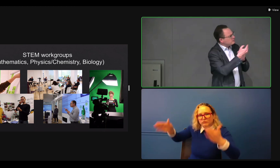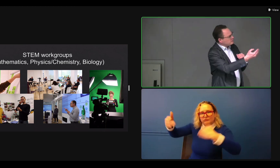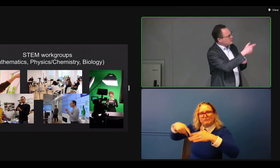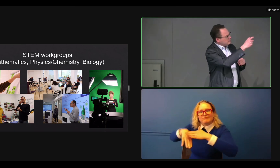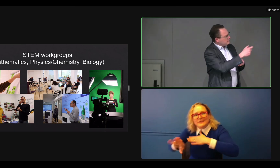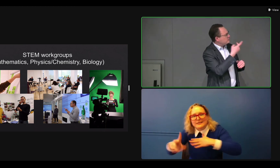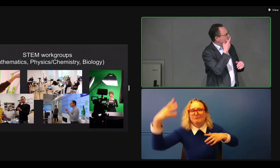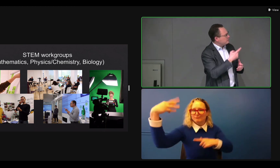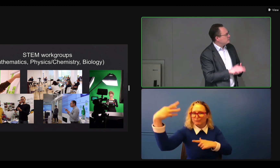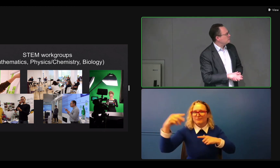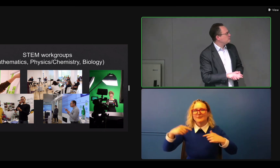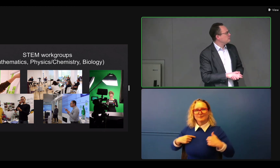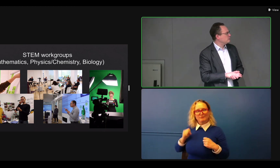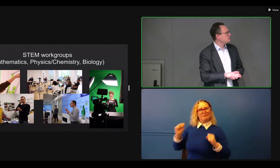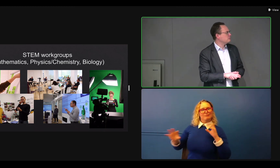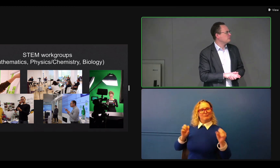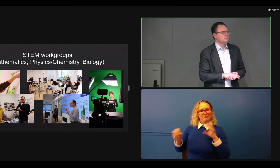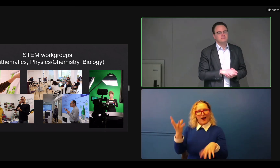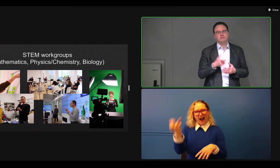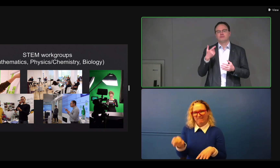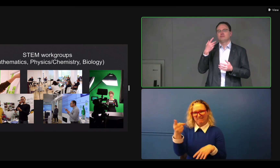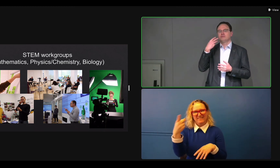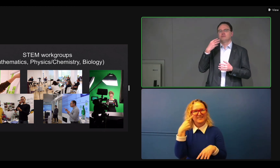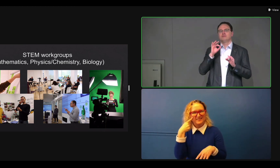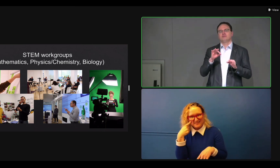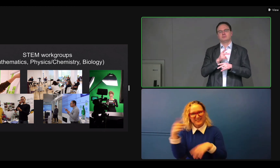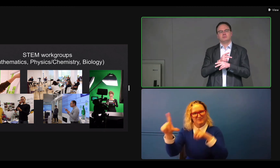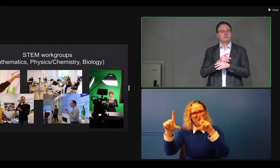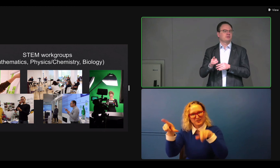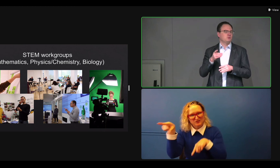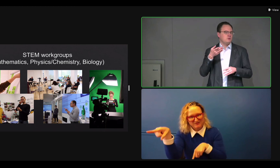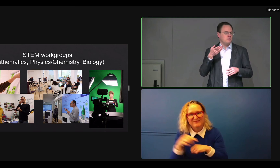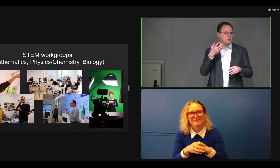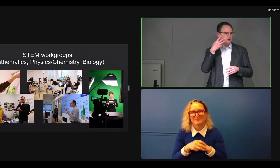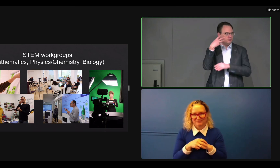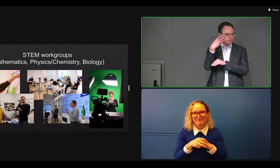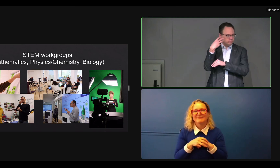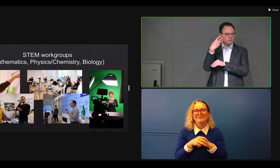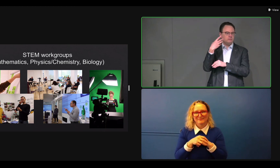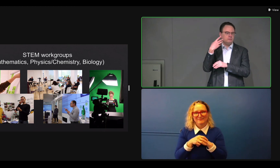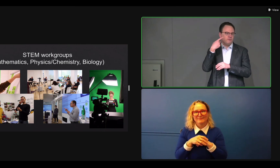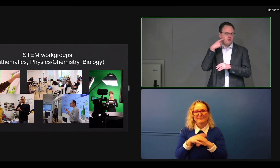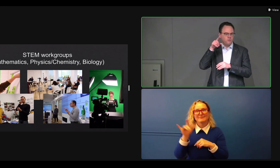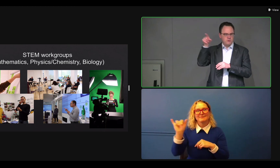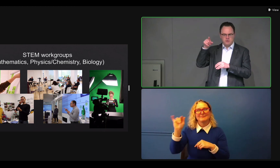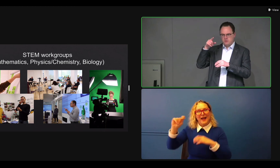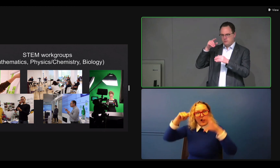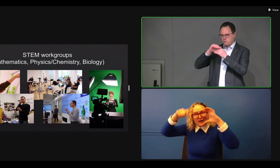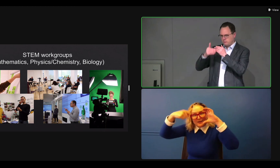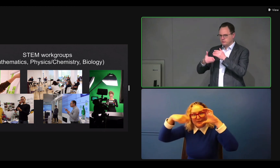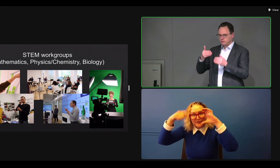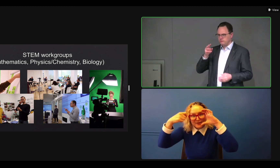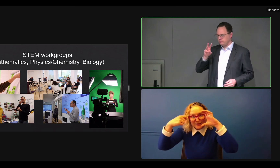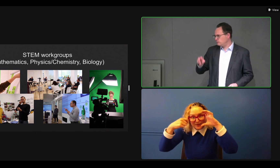professional studio that you can see here with a green screen that allowed us to create professional quality